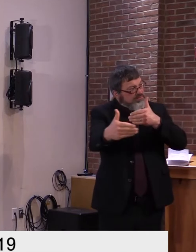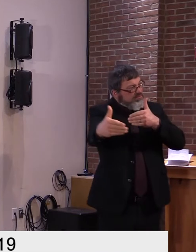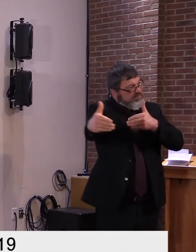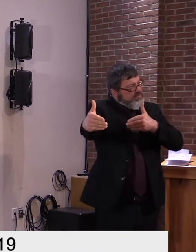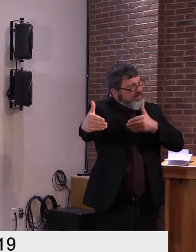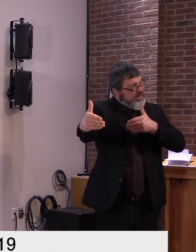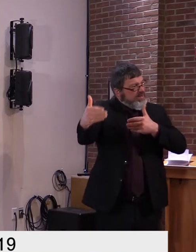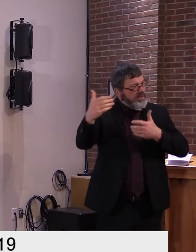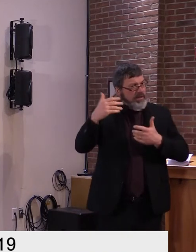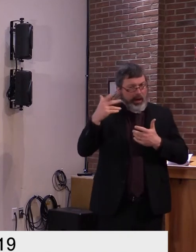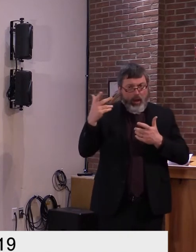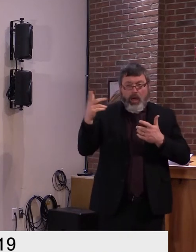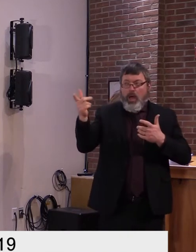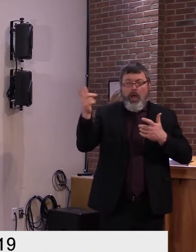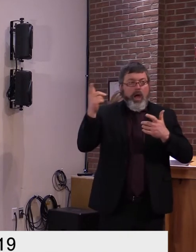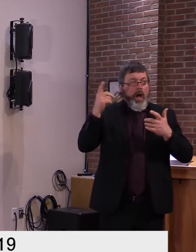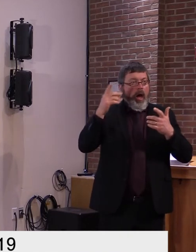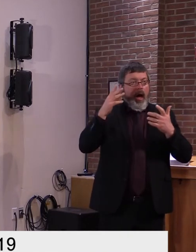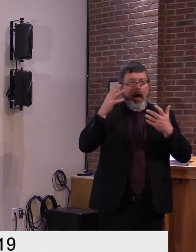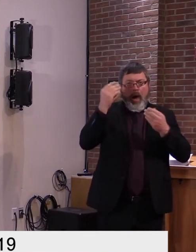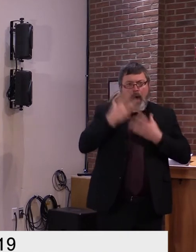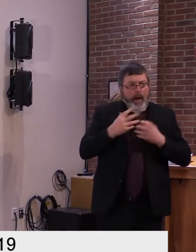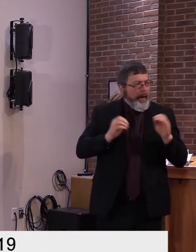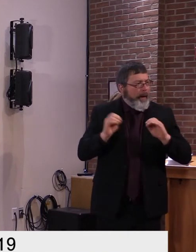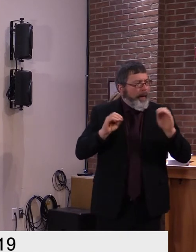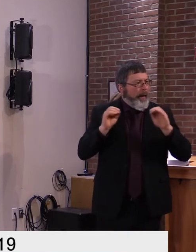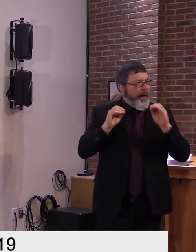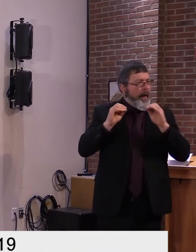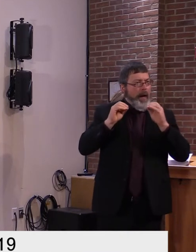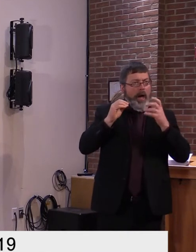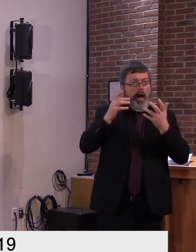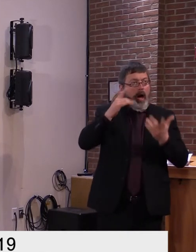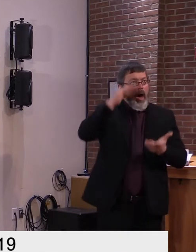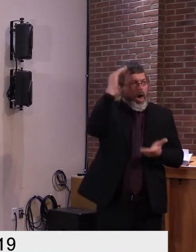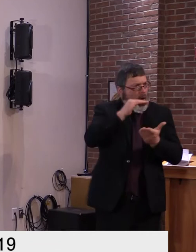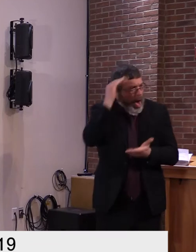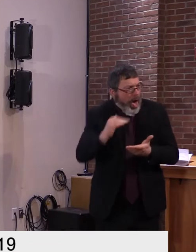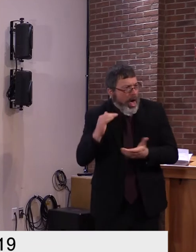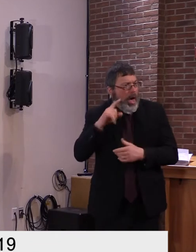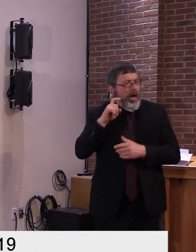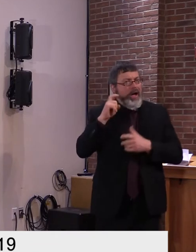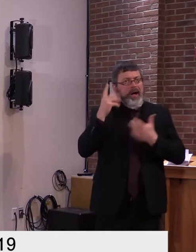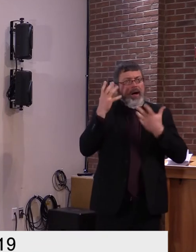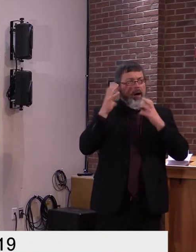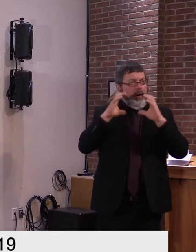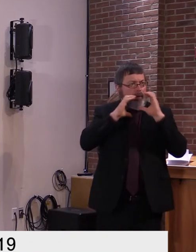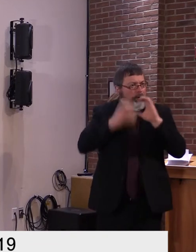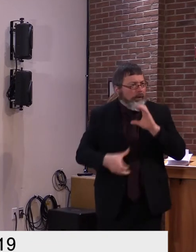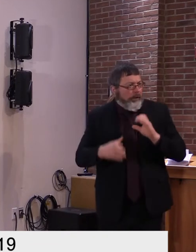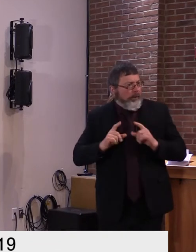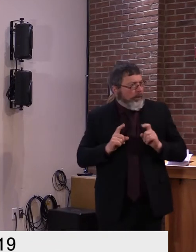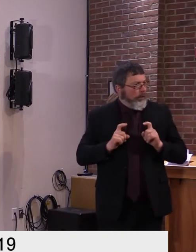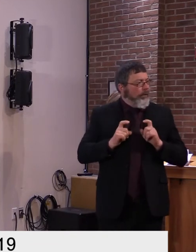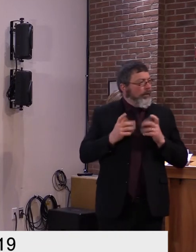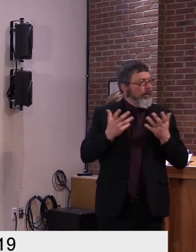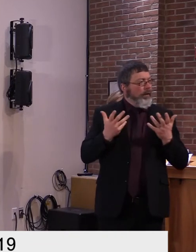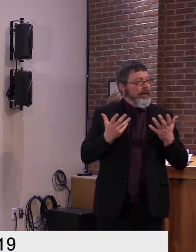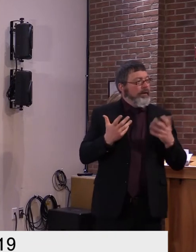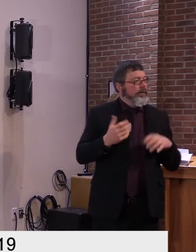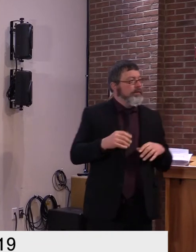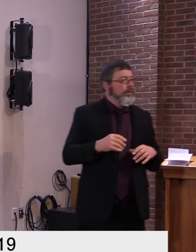some sort of snafu with the allotments and shipments? Well, you know, I think the last vaccine rollout was